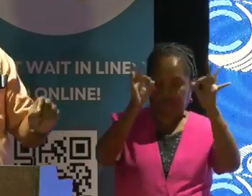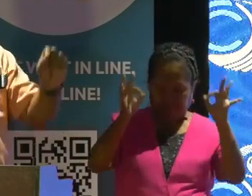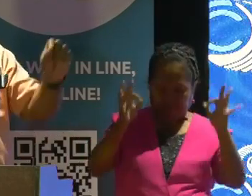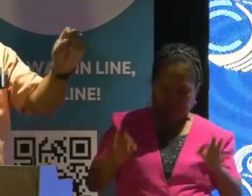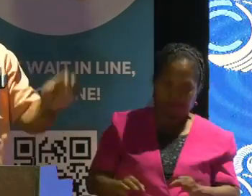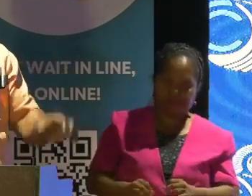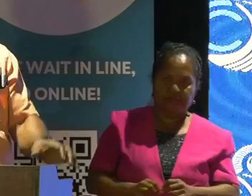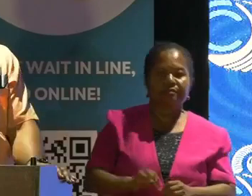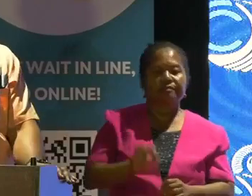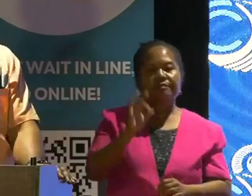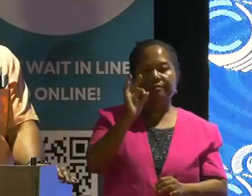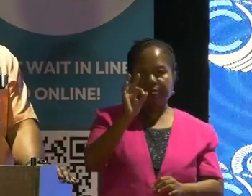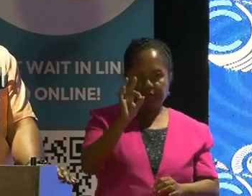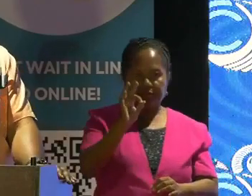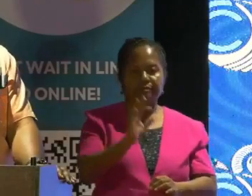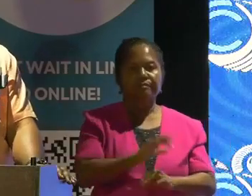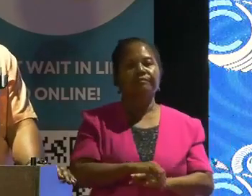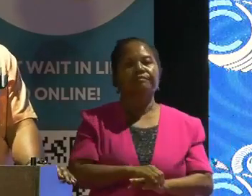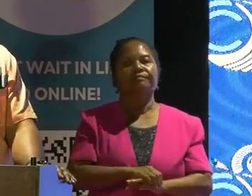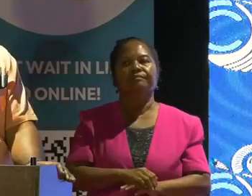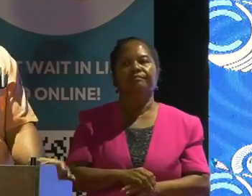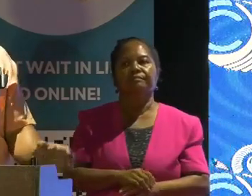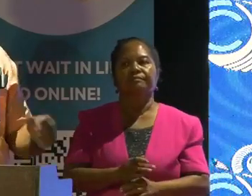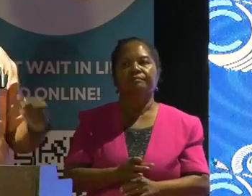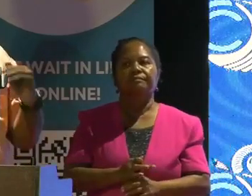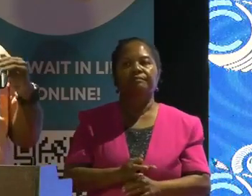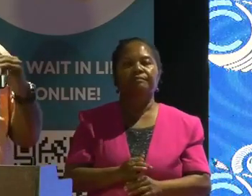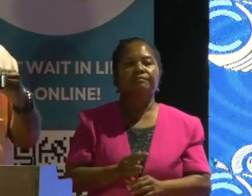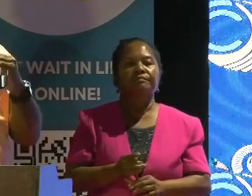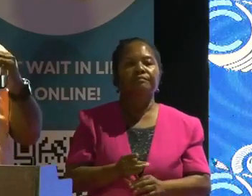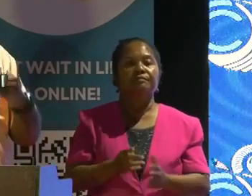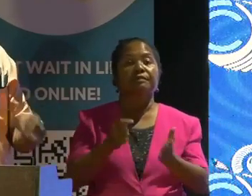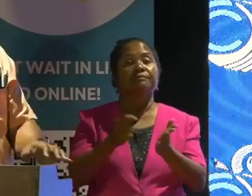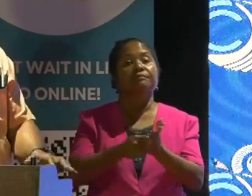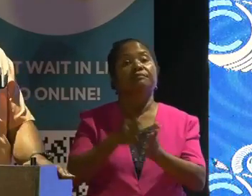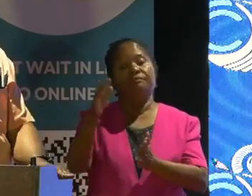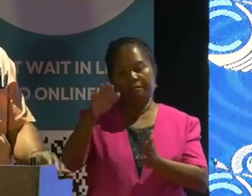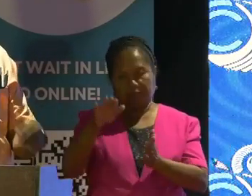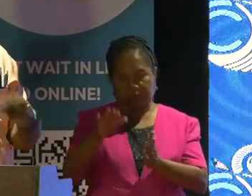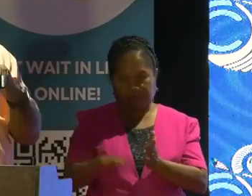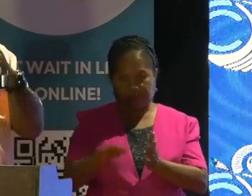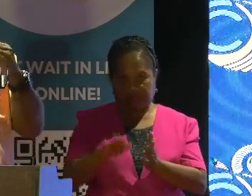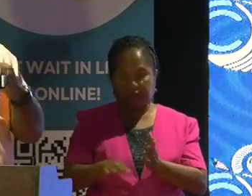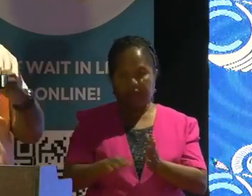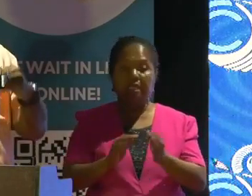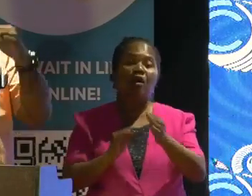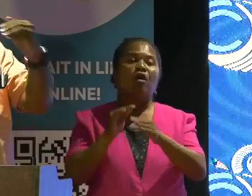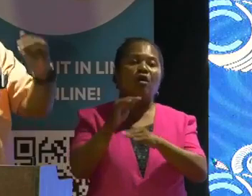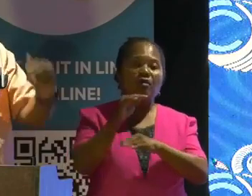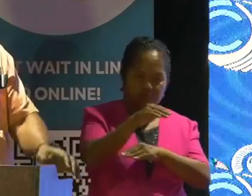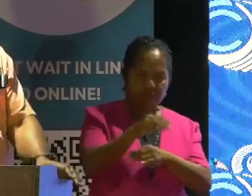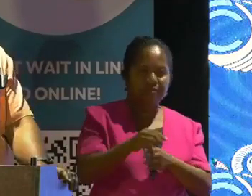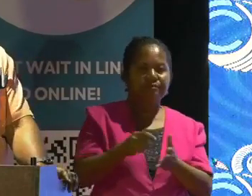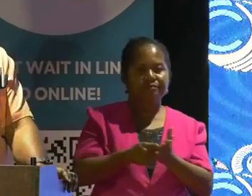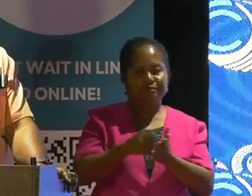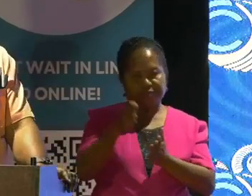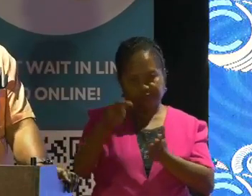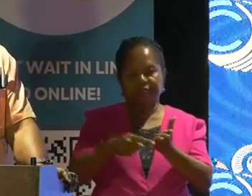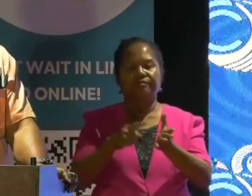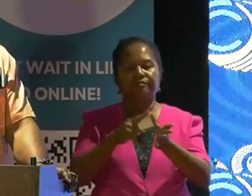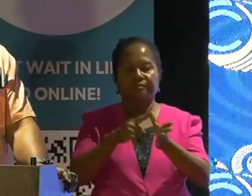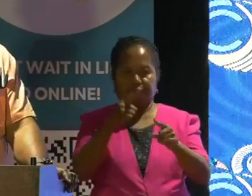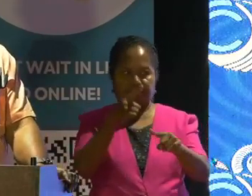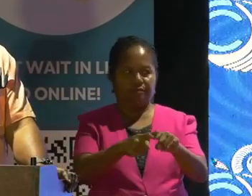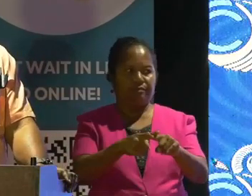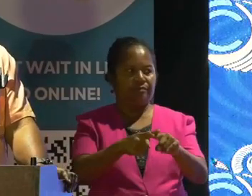nil, and cover that month. As long as the pay is below the threshold. If it's over the threshold, yeah, you tax